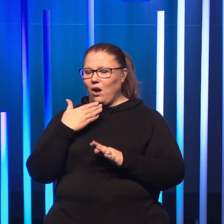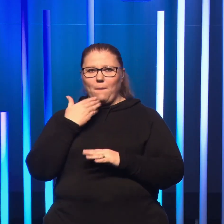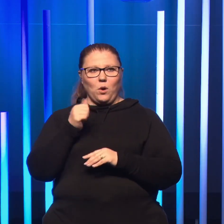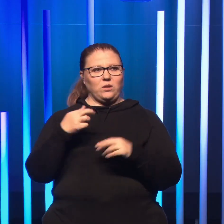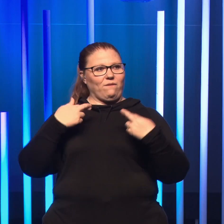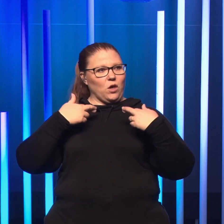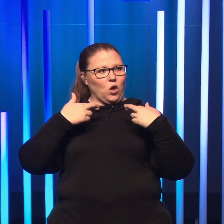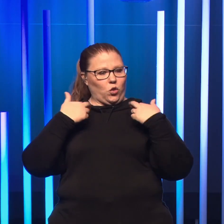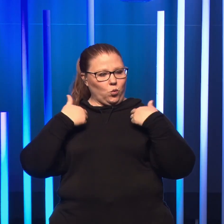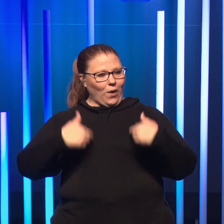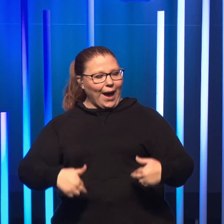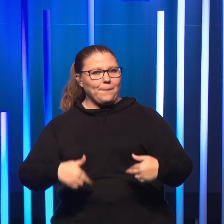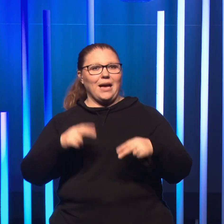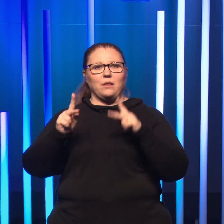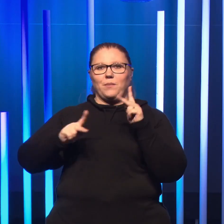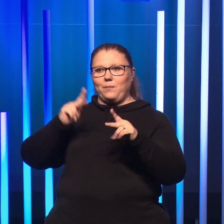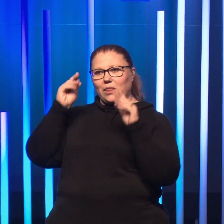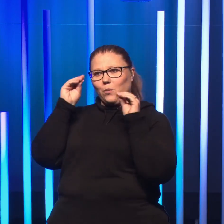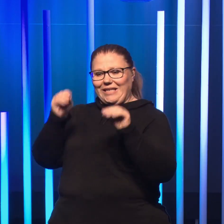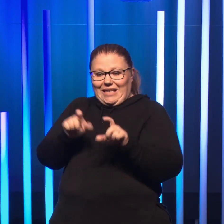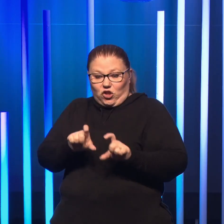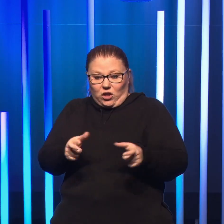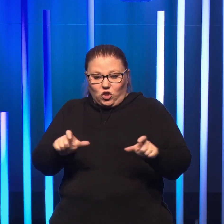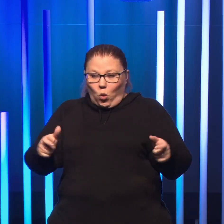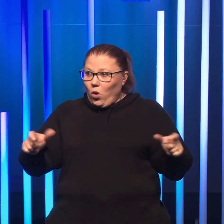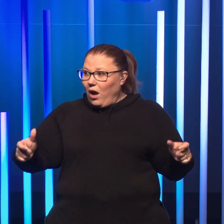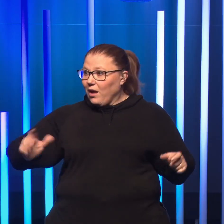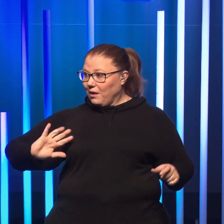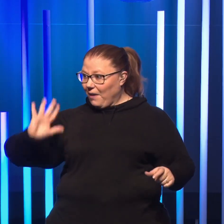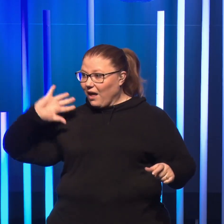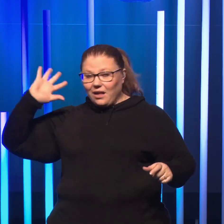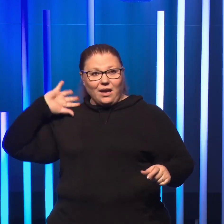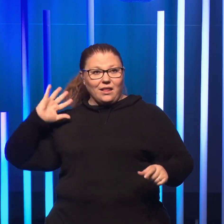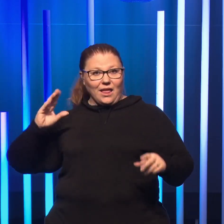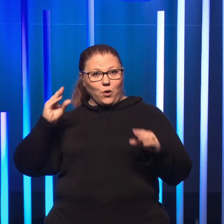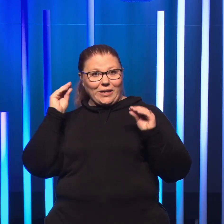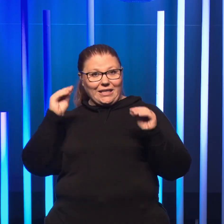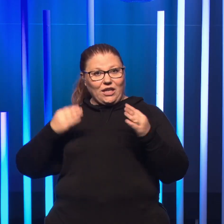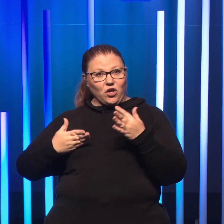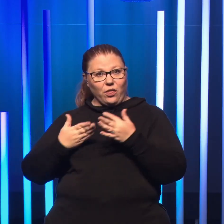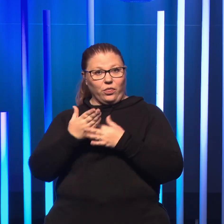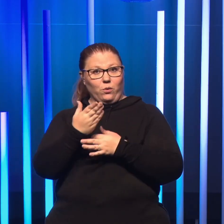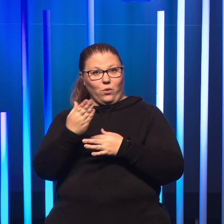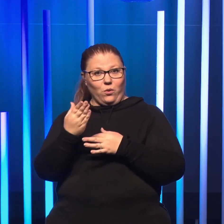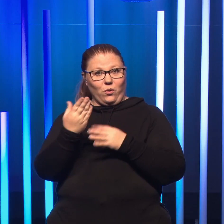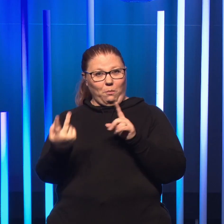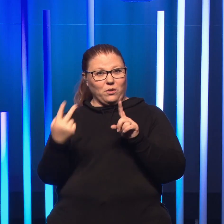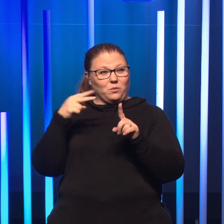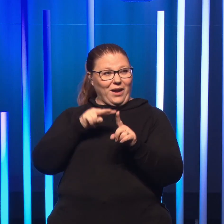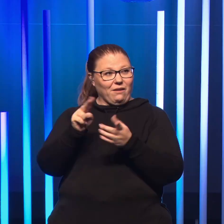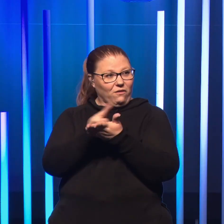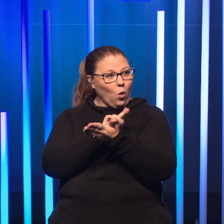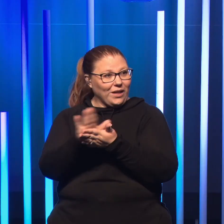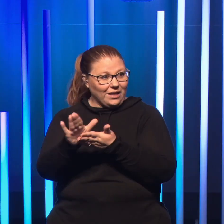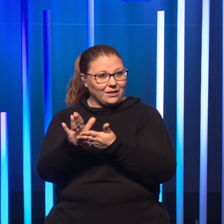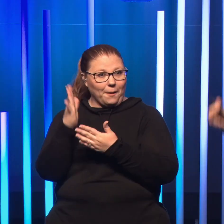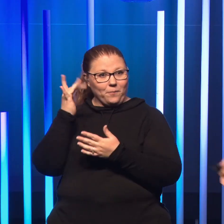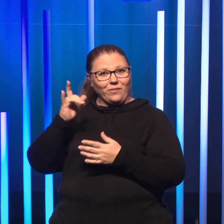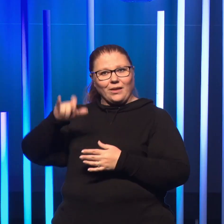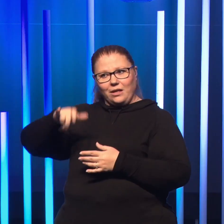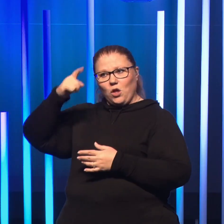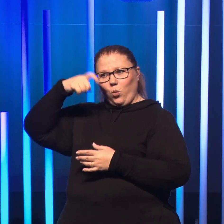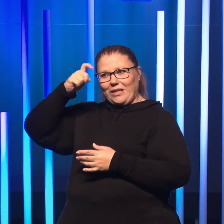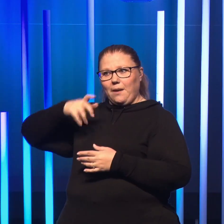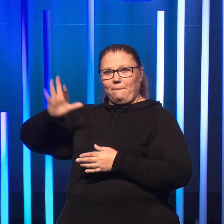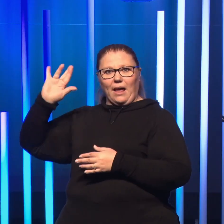rabbis, the people who would like teach the Torah in that day, they would teach it through the framework of holiness because this was the wisdom of the